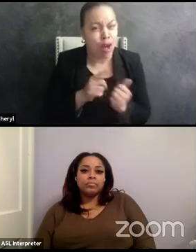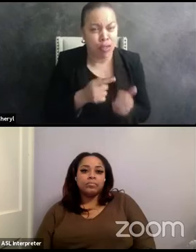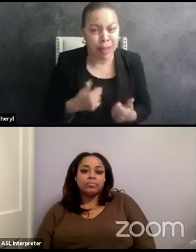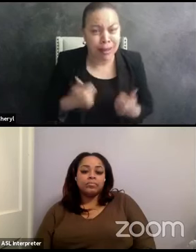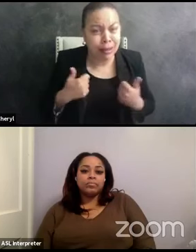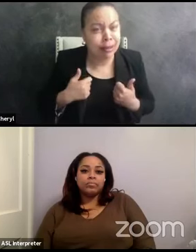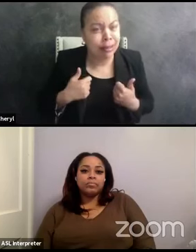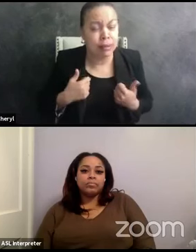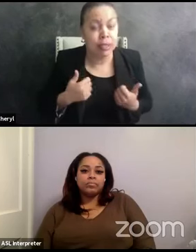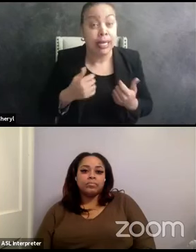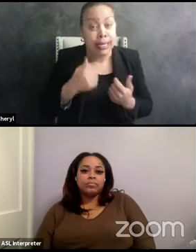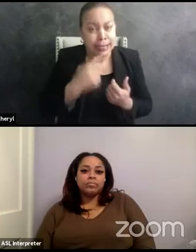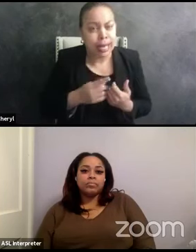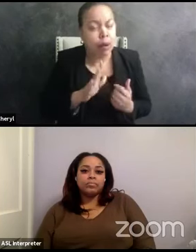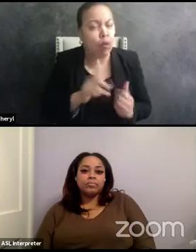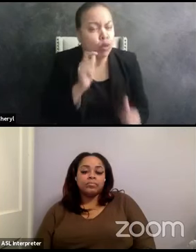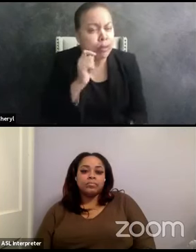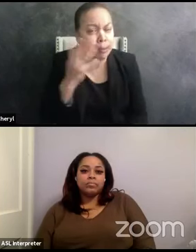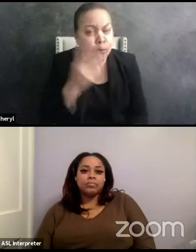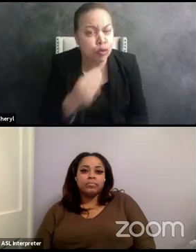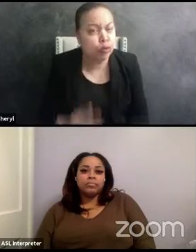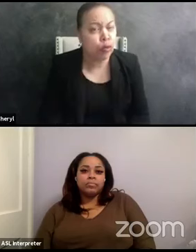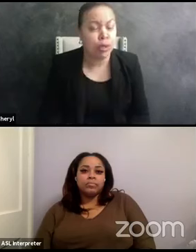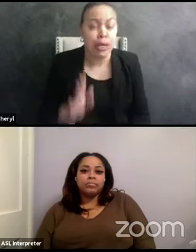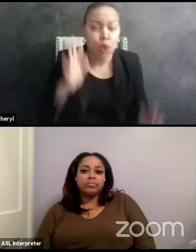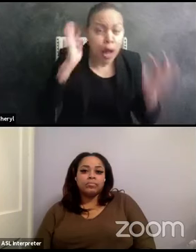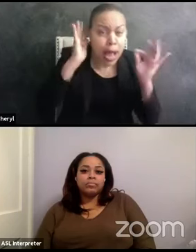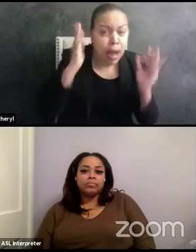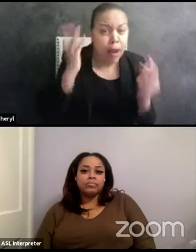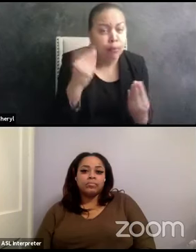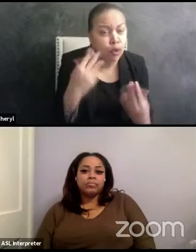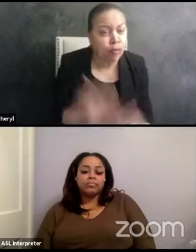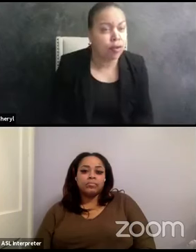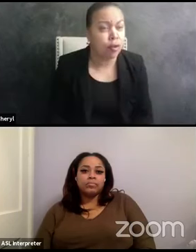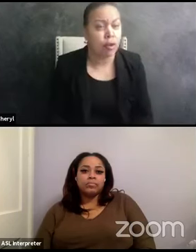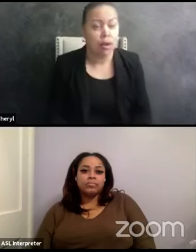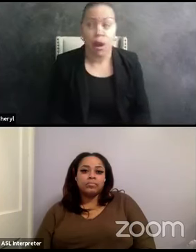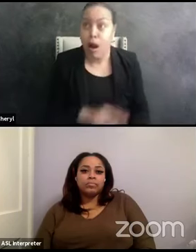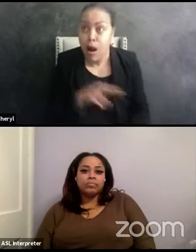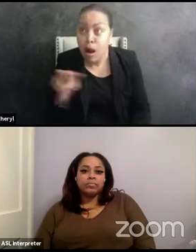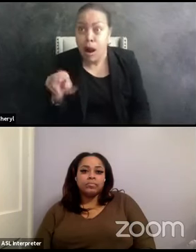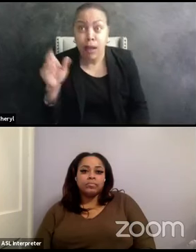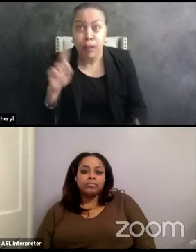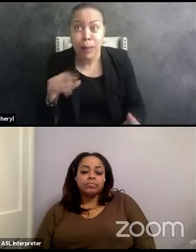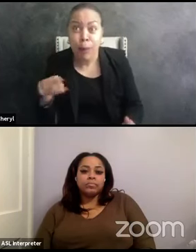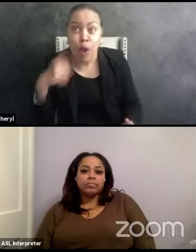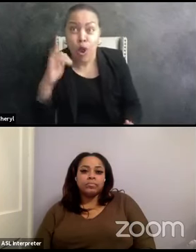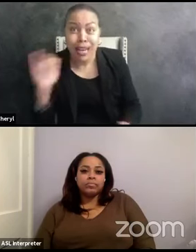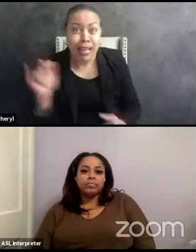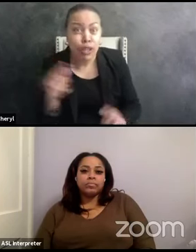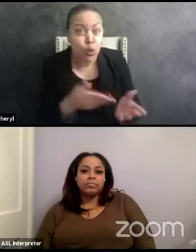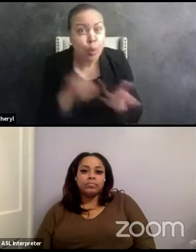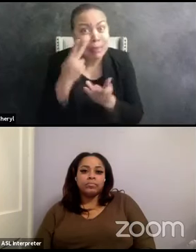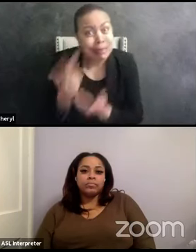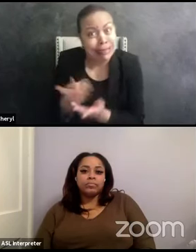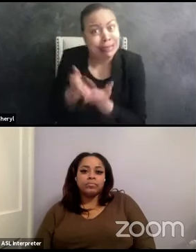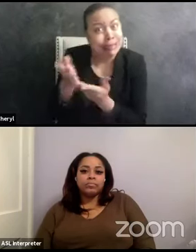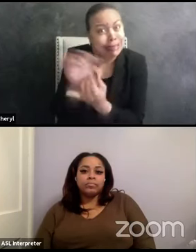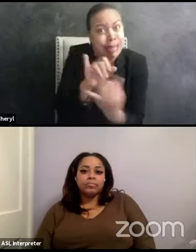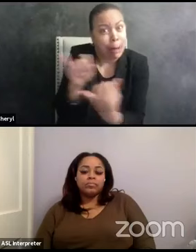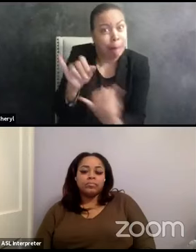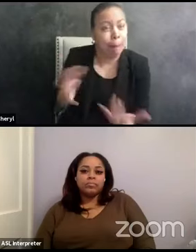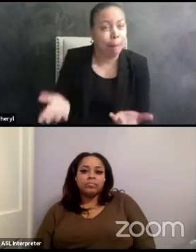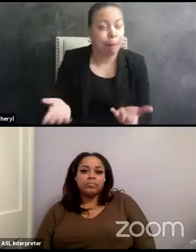them that their skin is beautiful, that their hair is beautiful. Point to other people who look like them. Fill their world